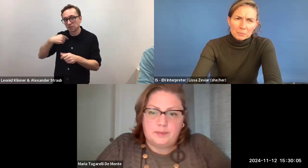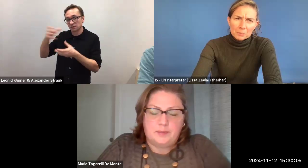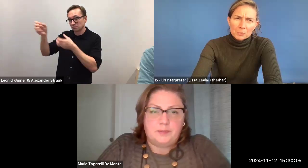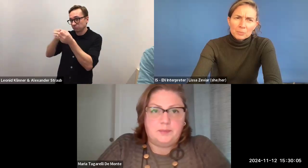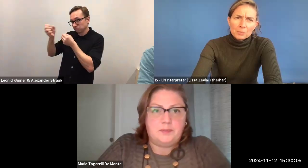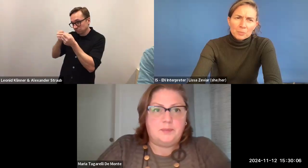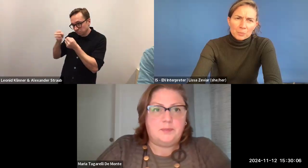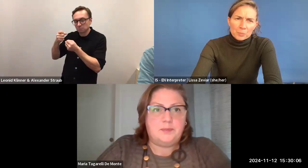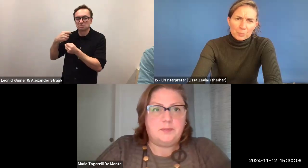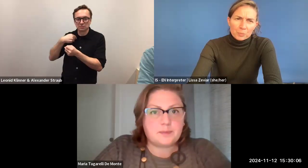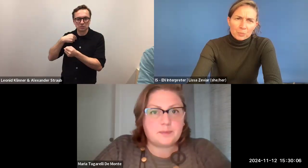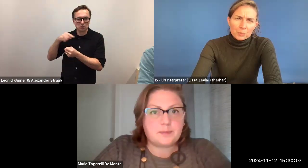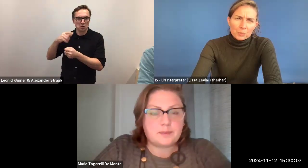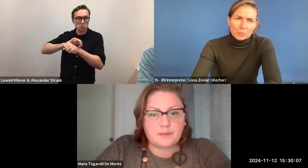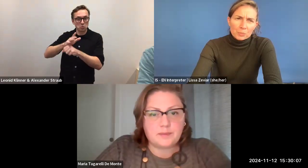students,